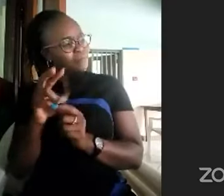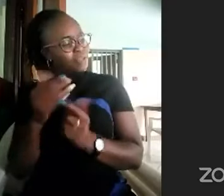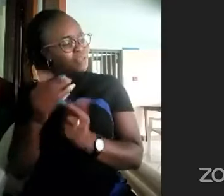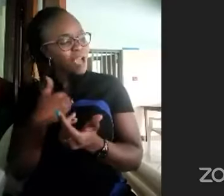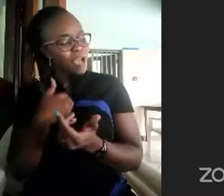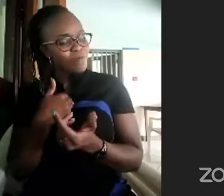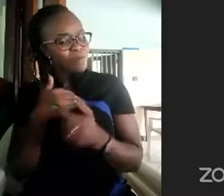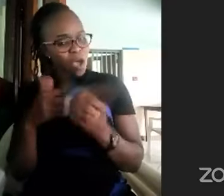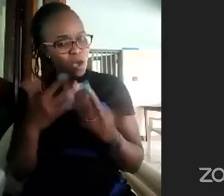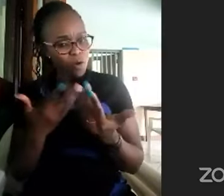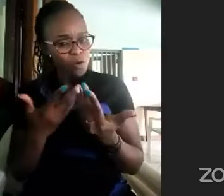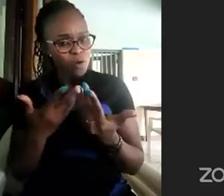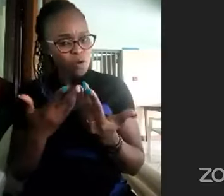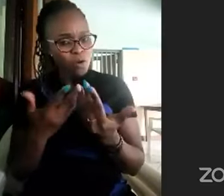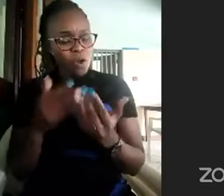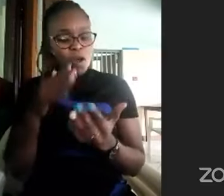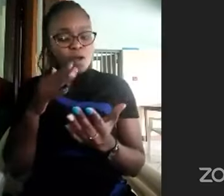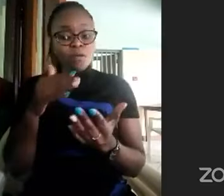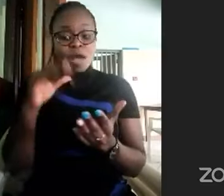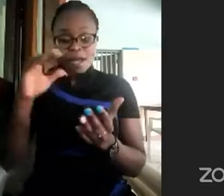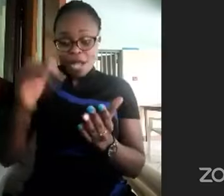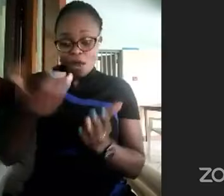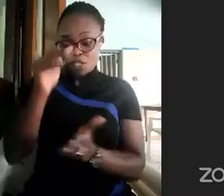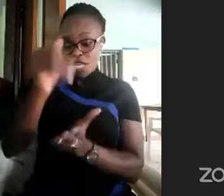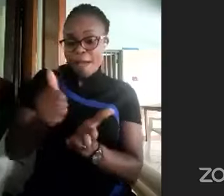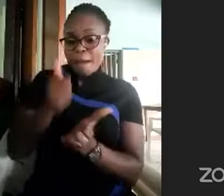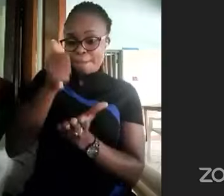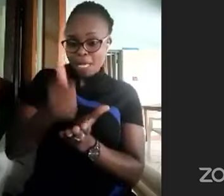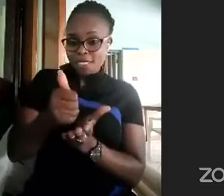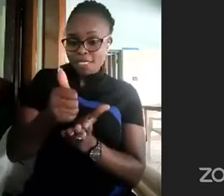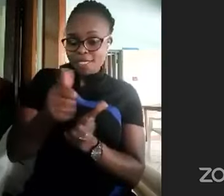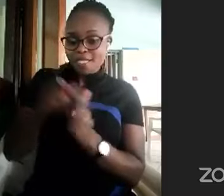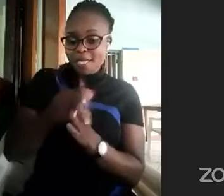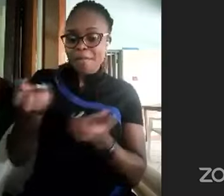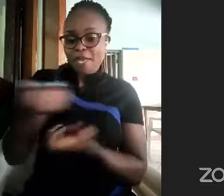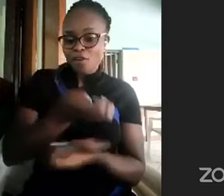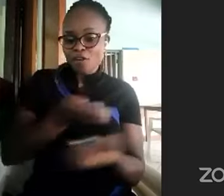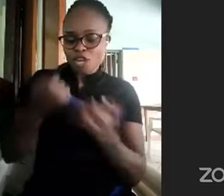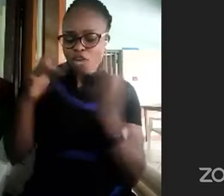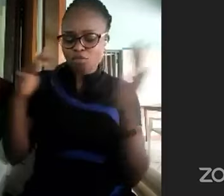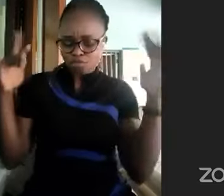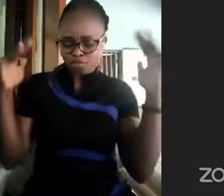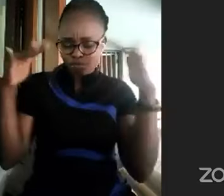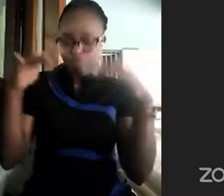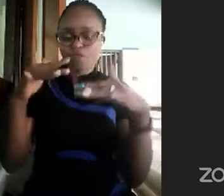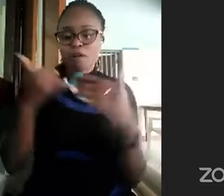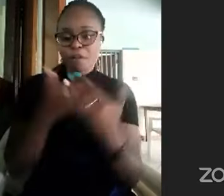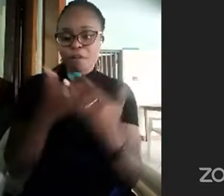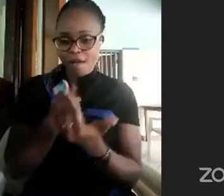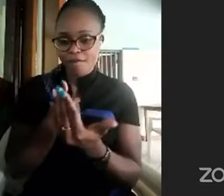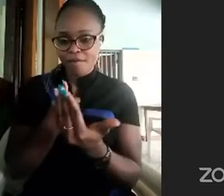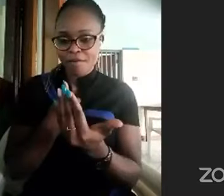budget and economic forums, CBEF, which need to have persons with